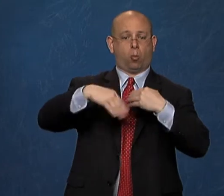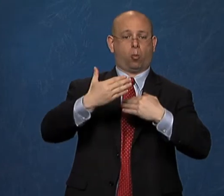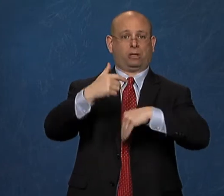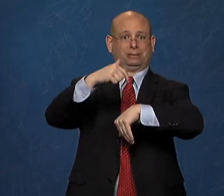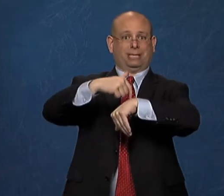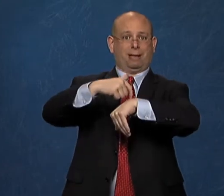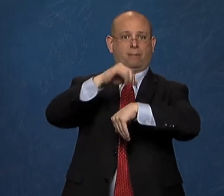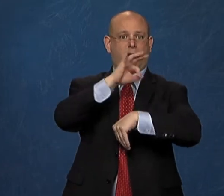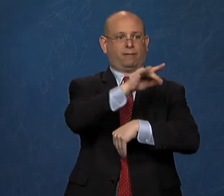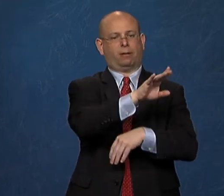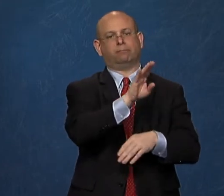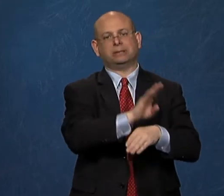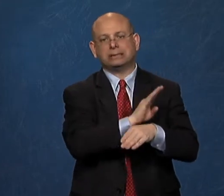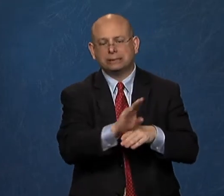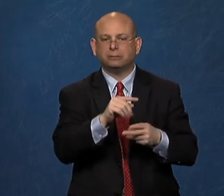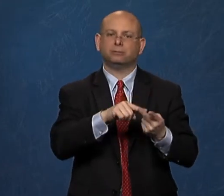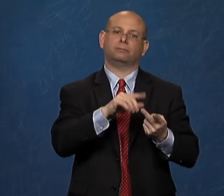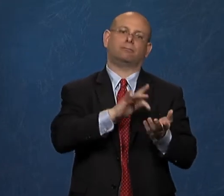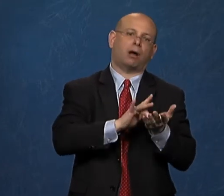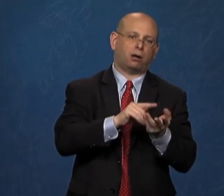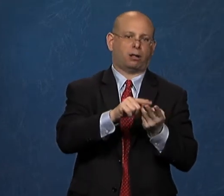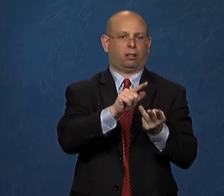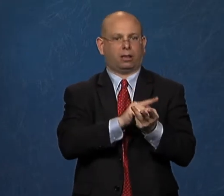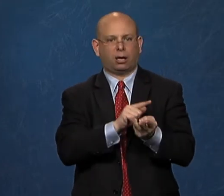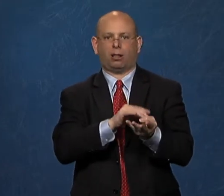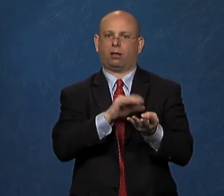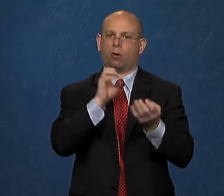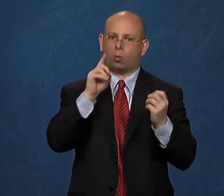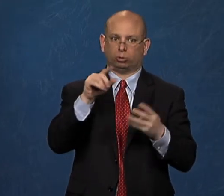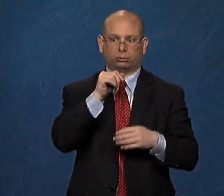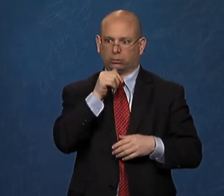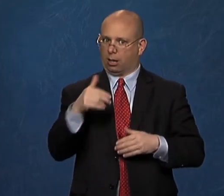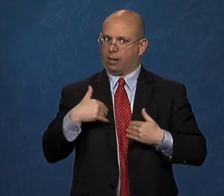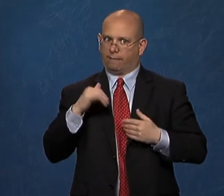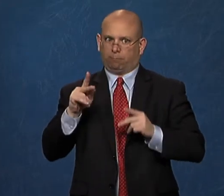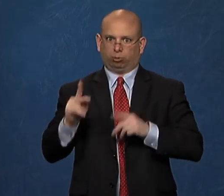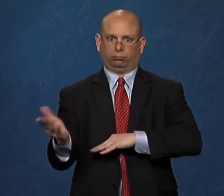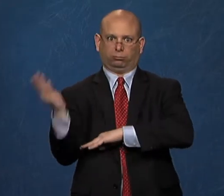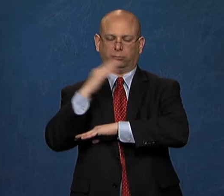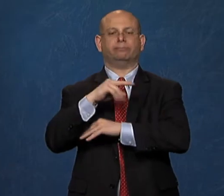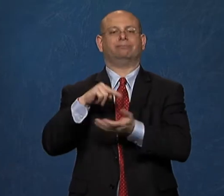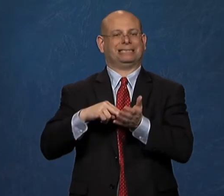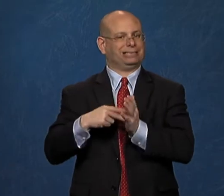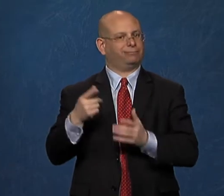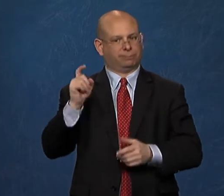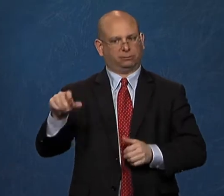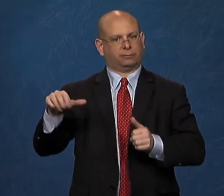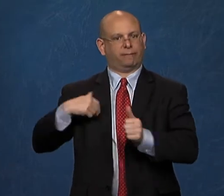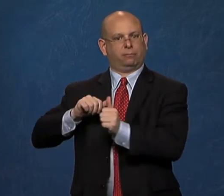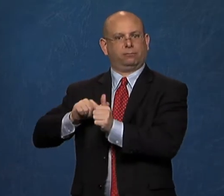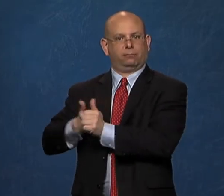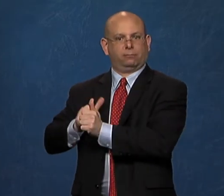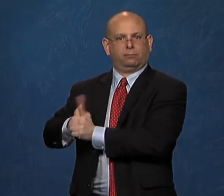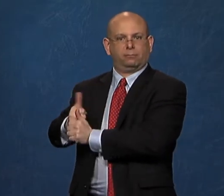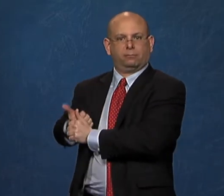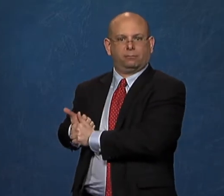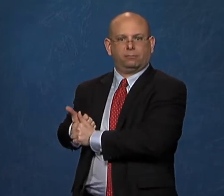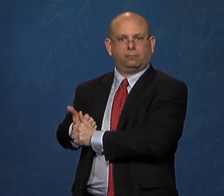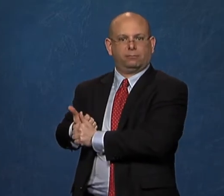person is not available 24 hours a day in each of the settings I've mentioned, business, medical, educational, and legal, then